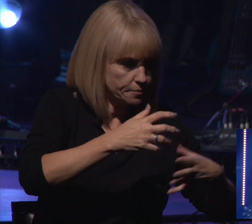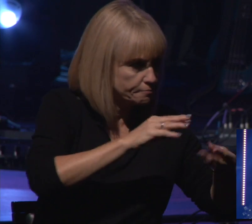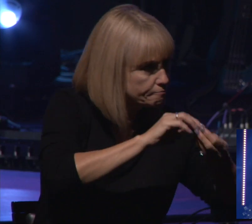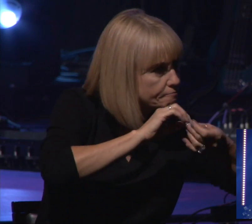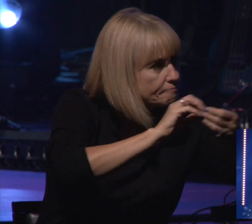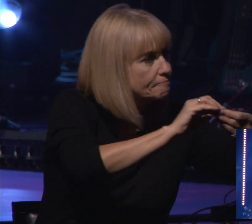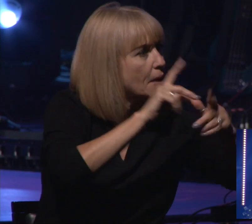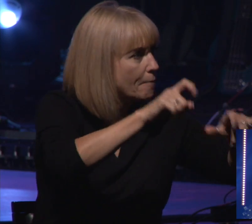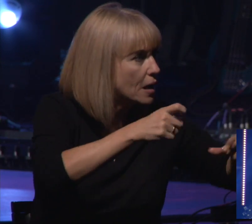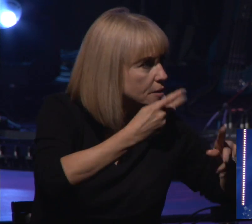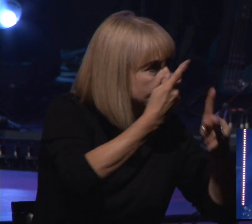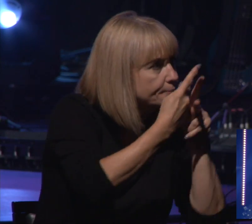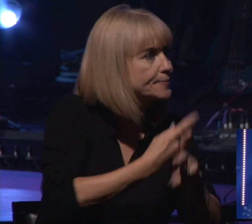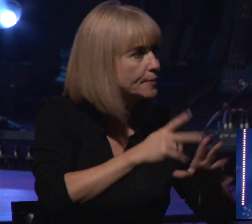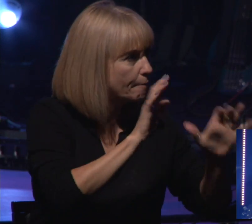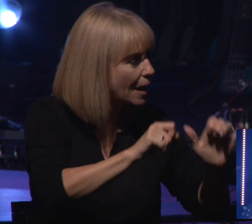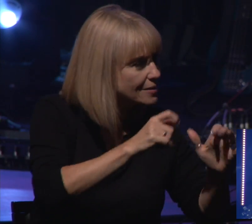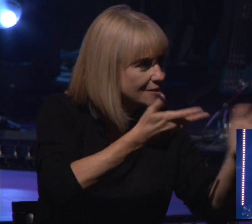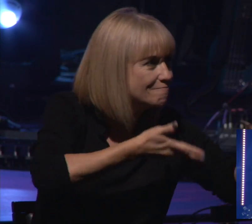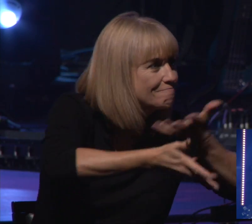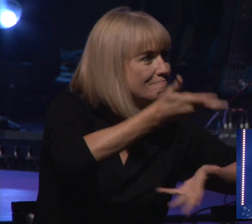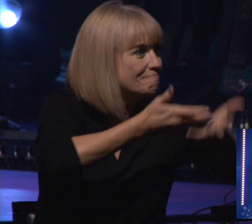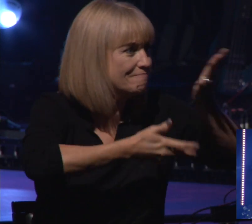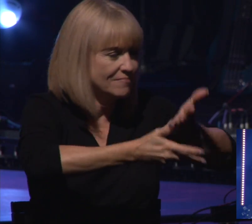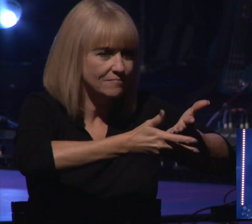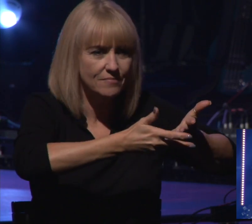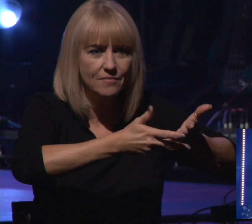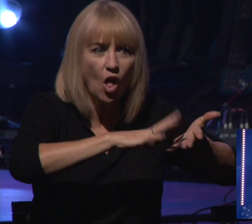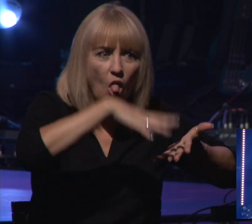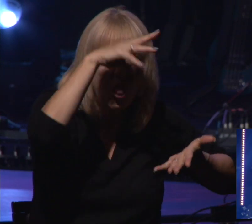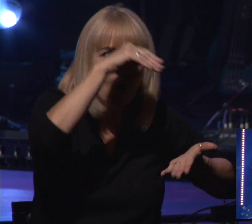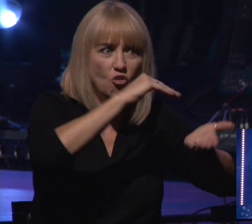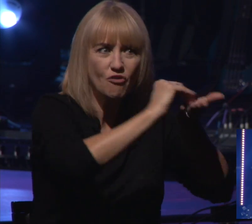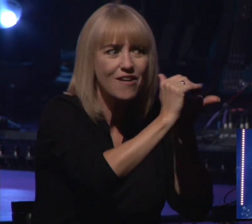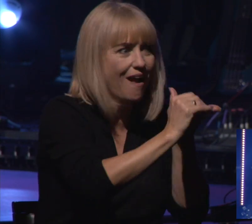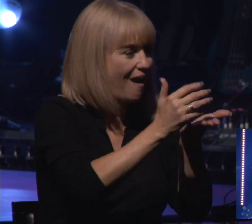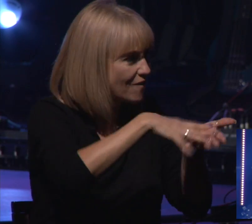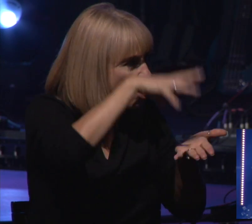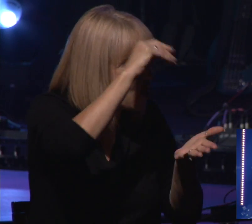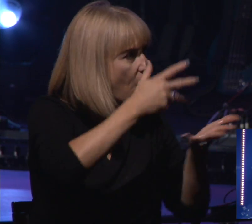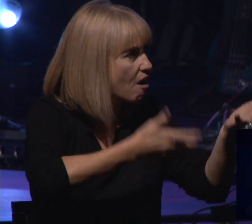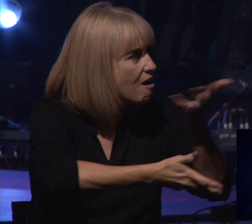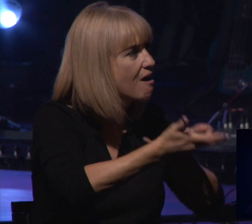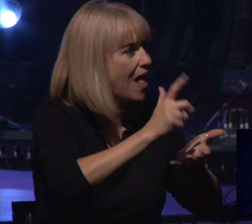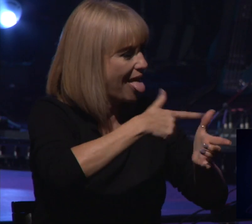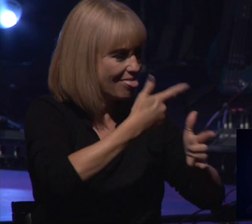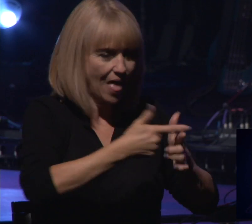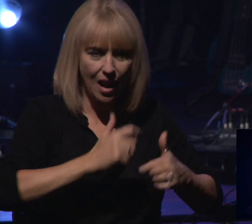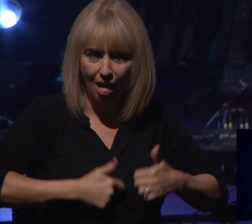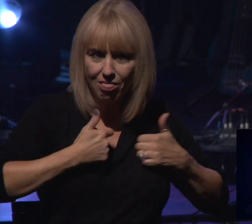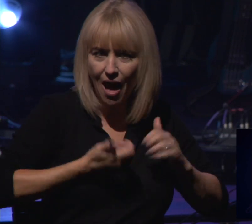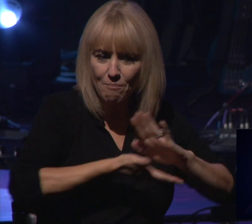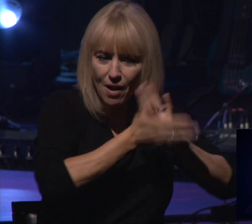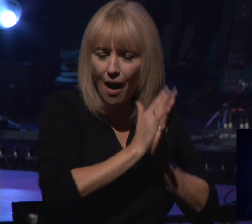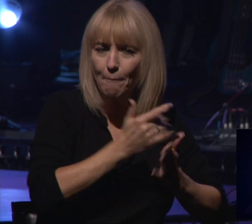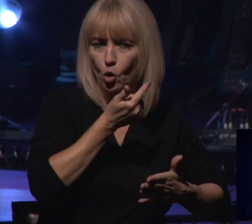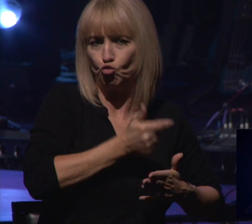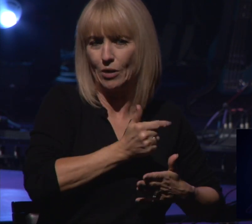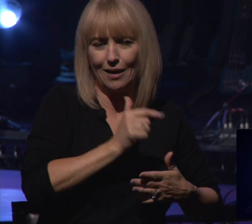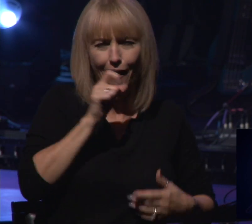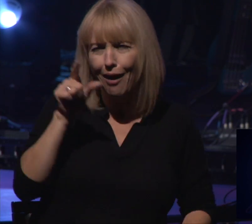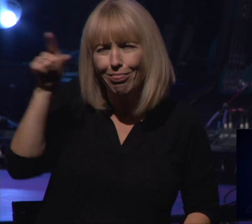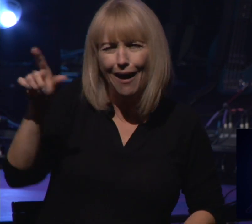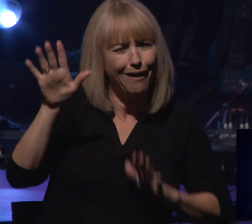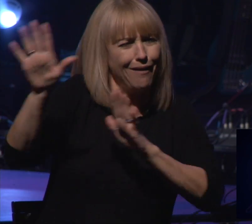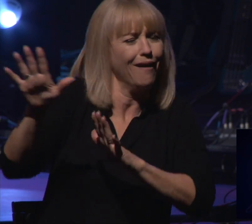do, but it can be done. And when you learn to forgive as God forgave you, you grow up and you